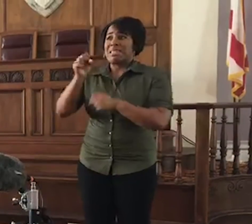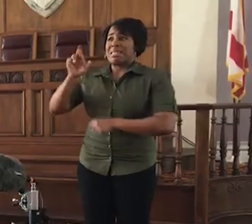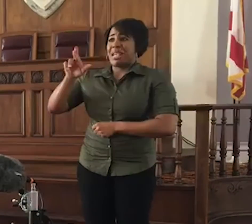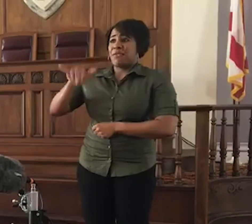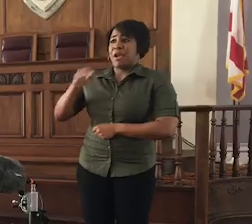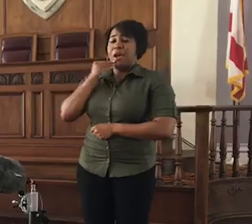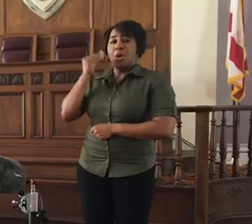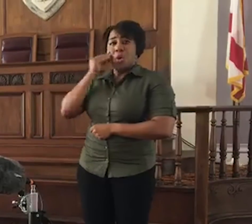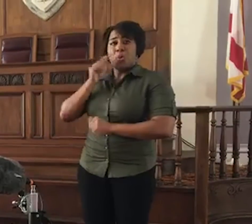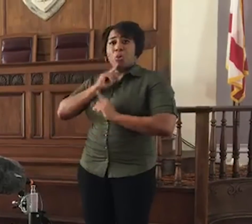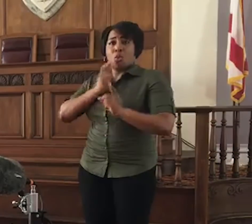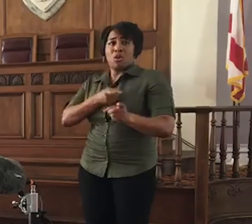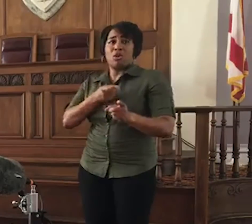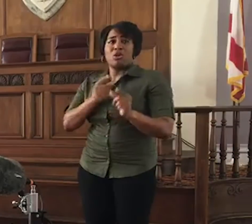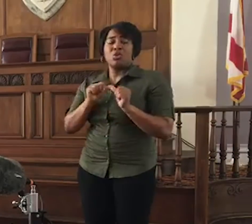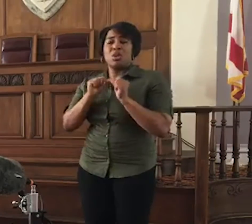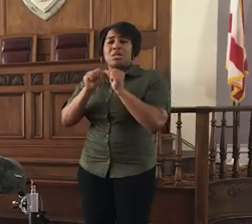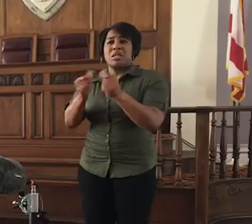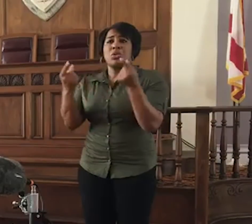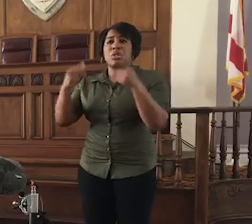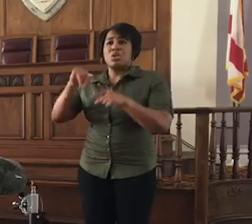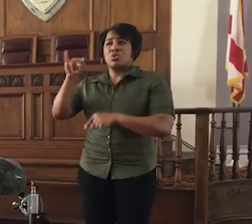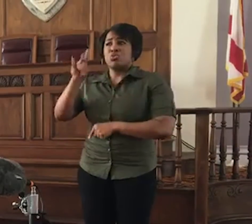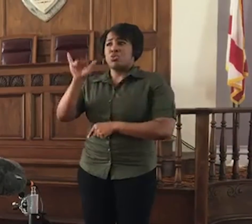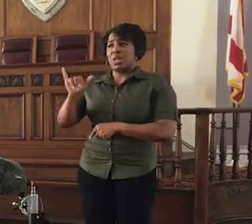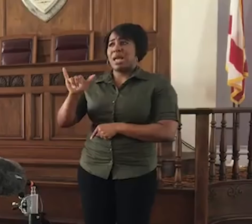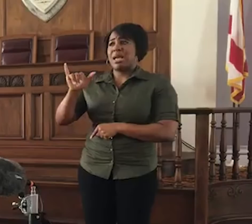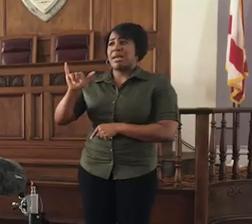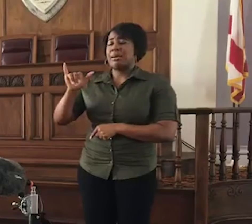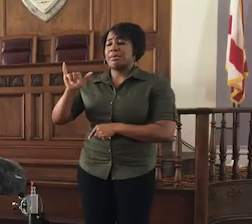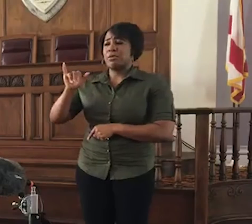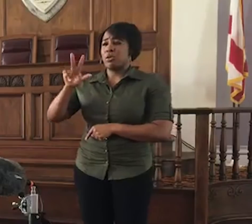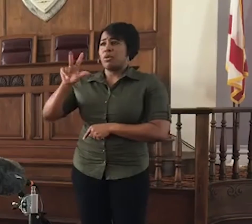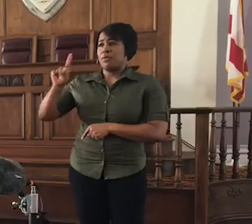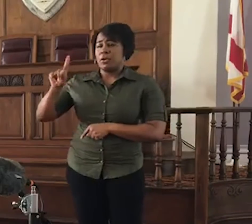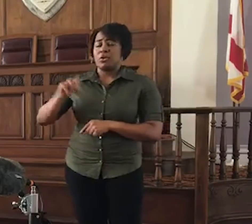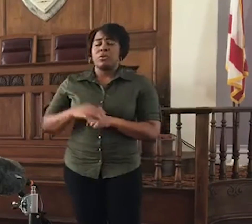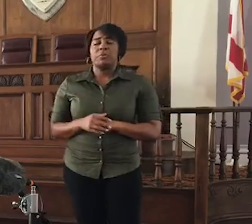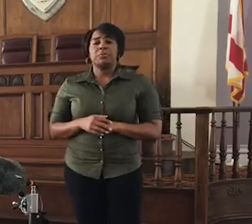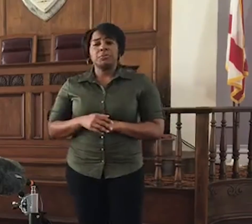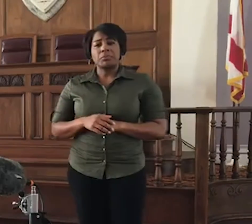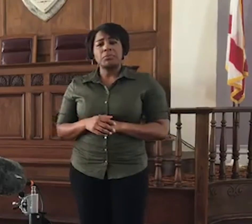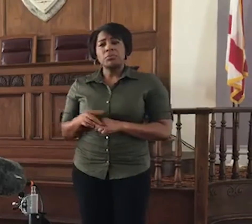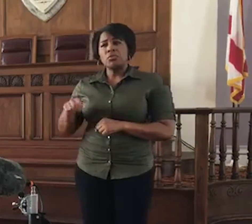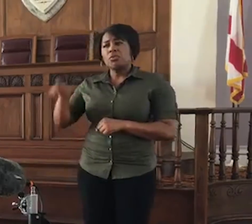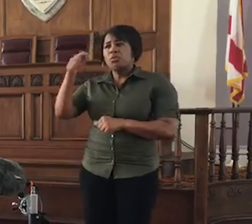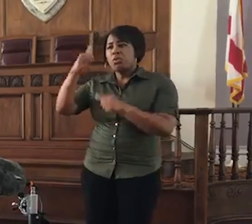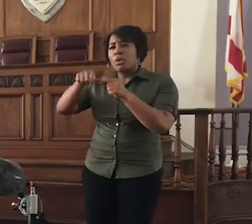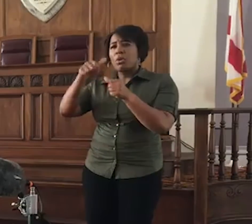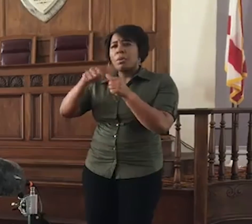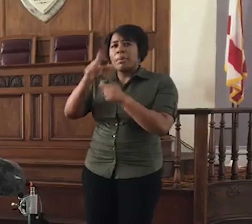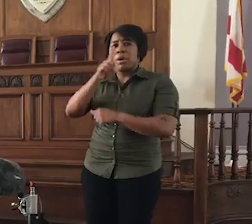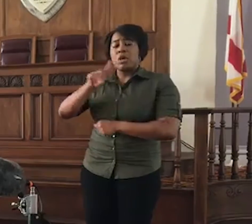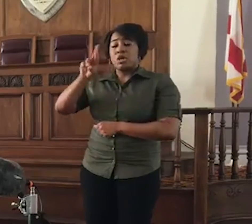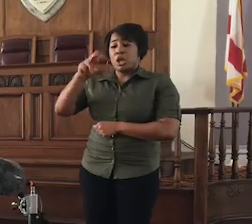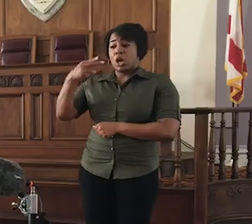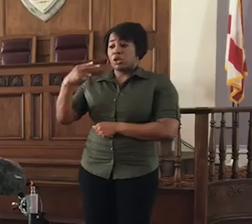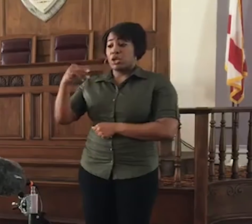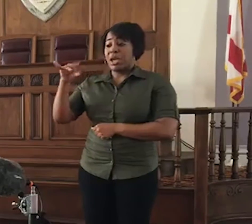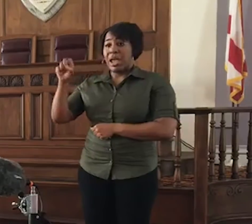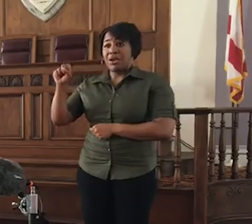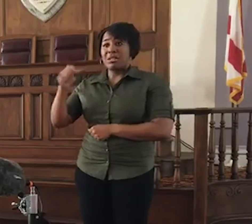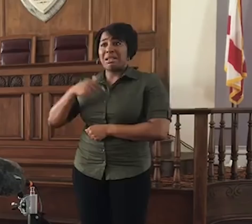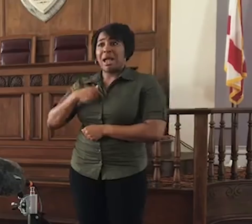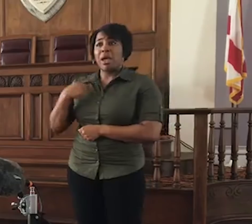end of July. And some of you will recall at that time that while Dr. Harris and I could order you to wear a